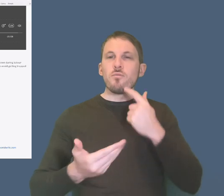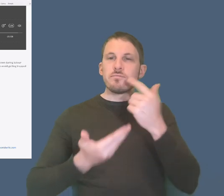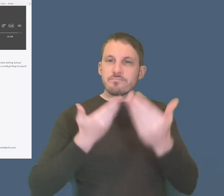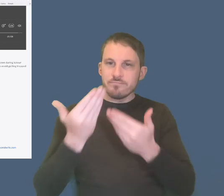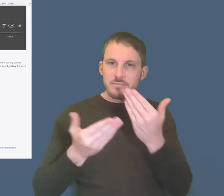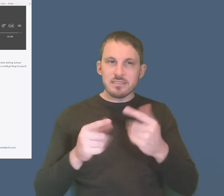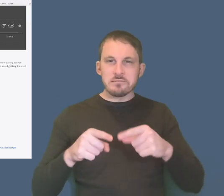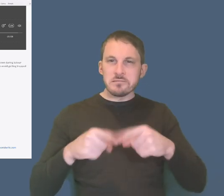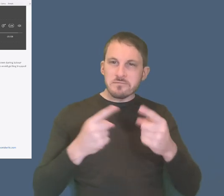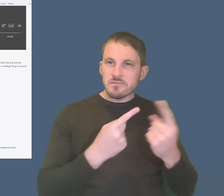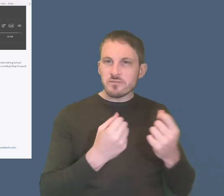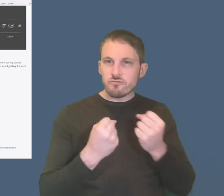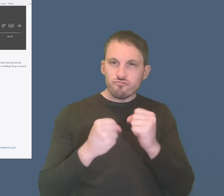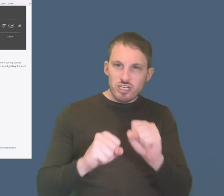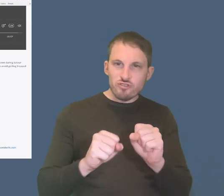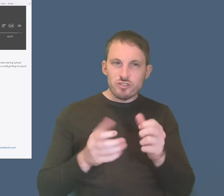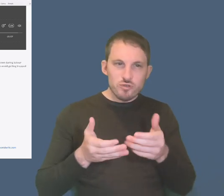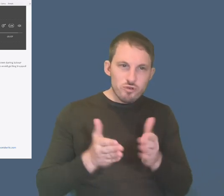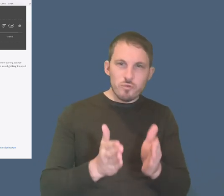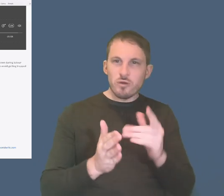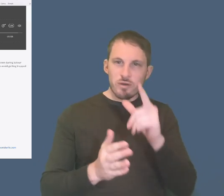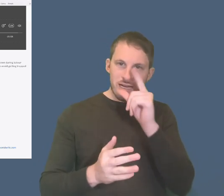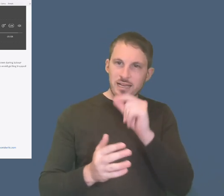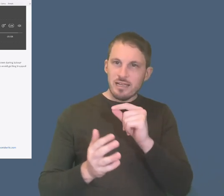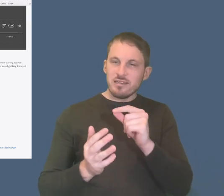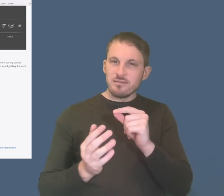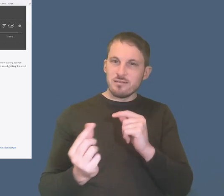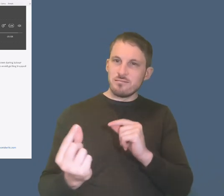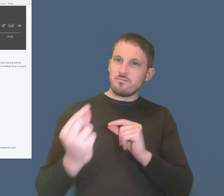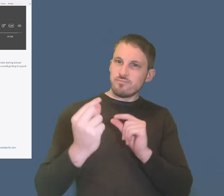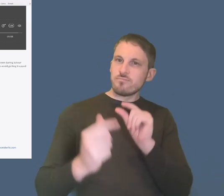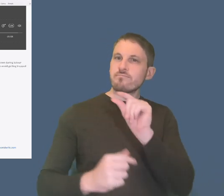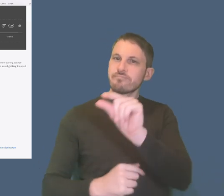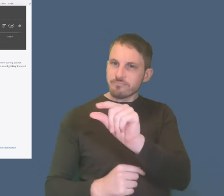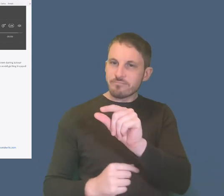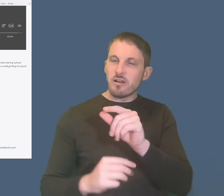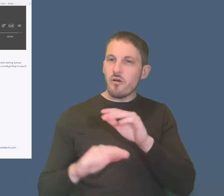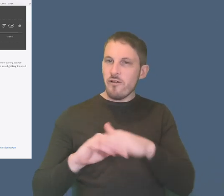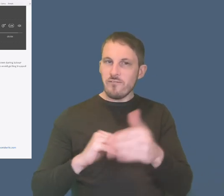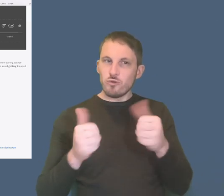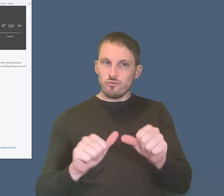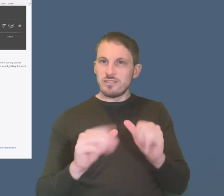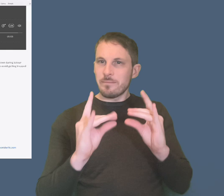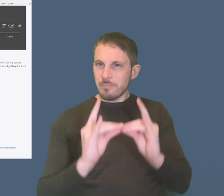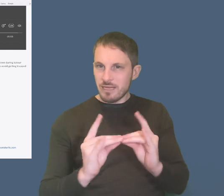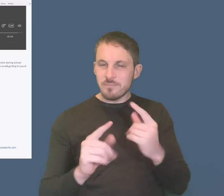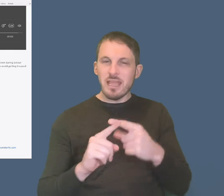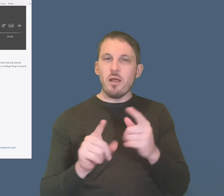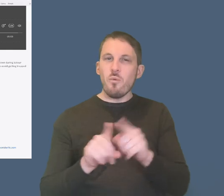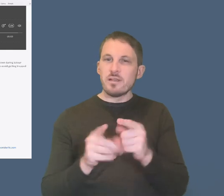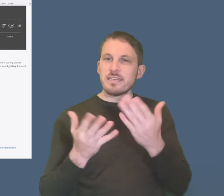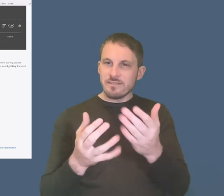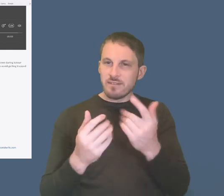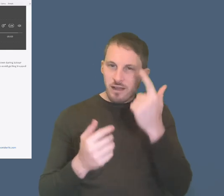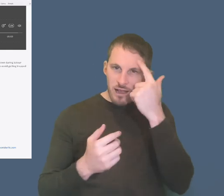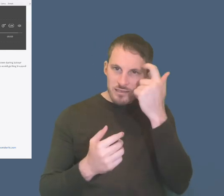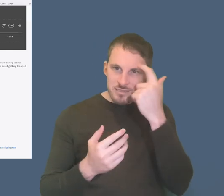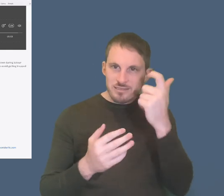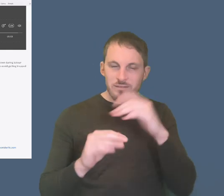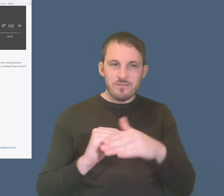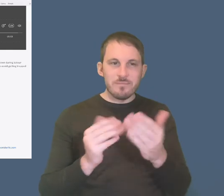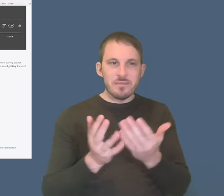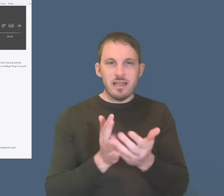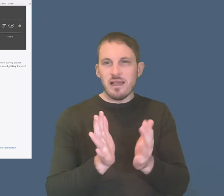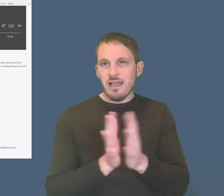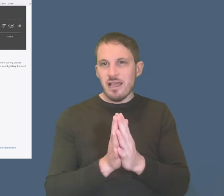that you can use to combat the expectation that you will be using the bed in labour, and give you some strategies on how to avoid